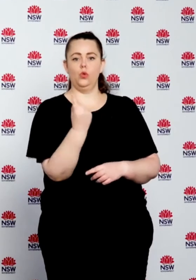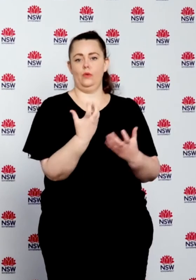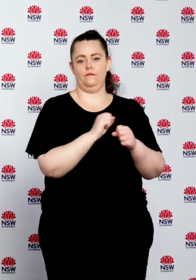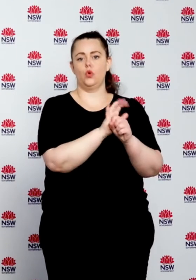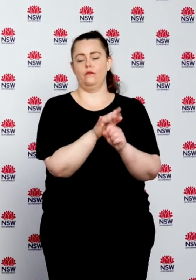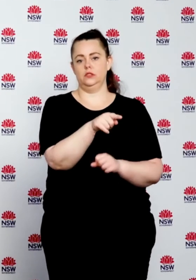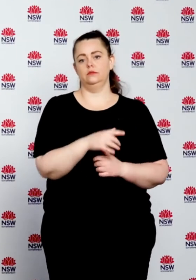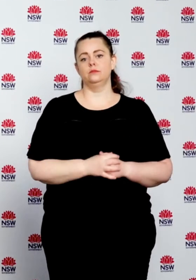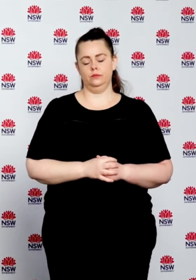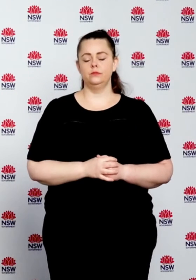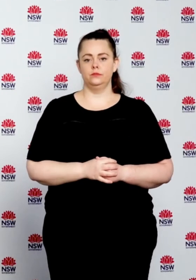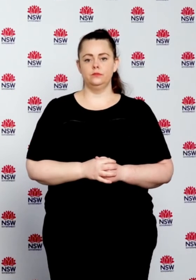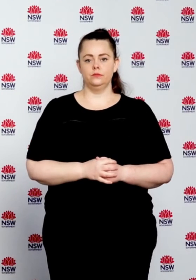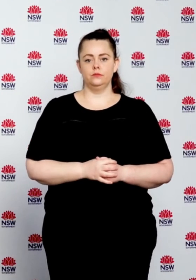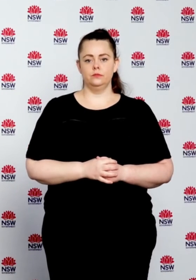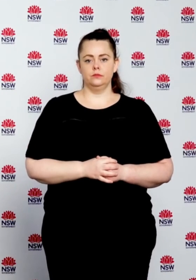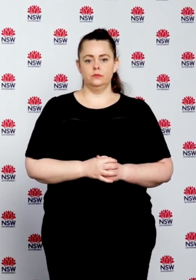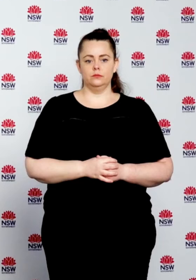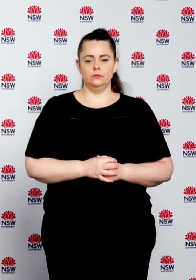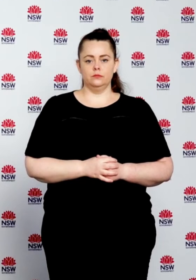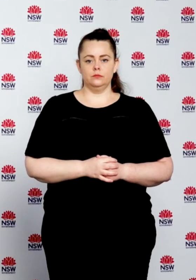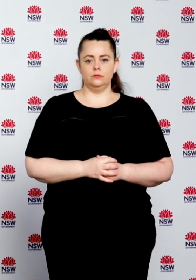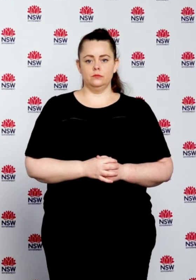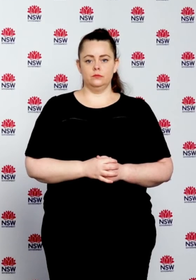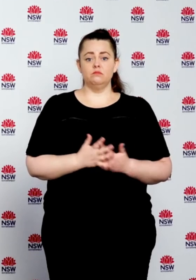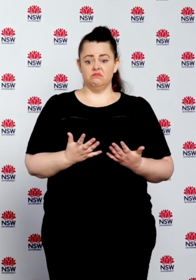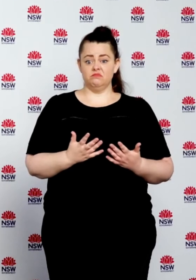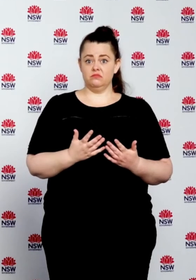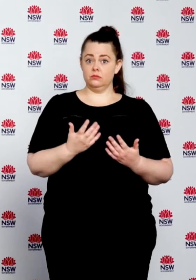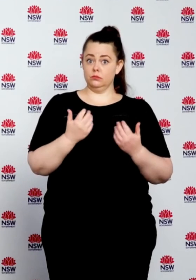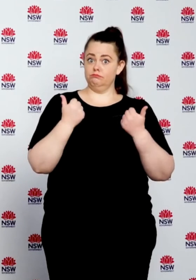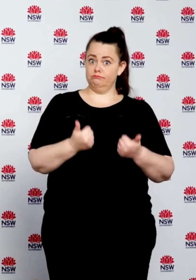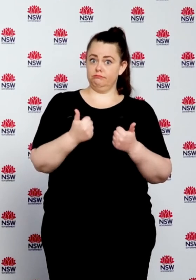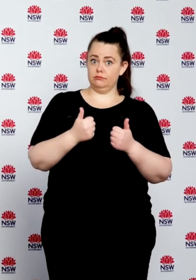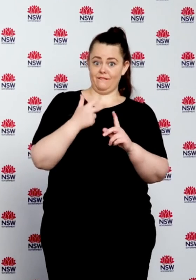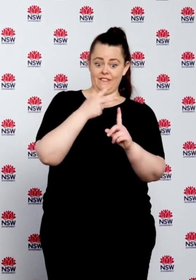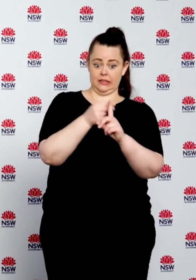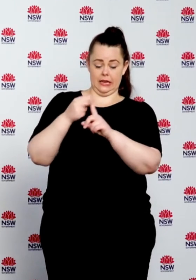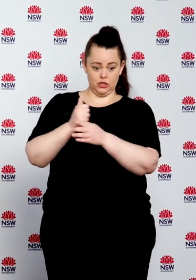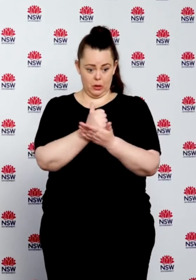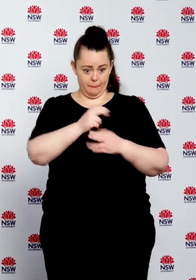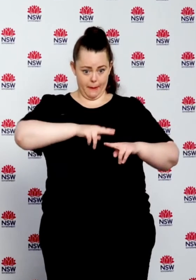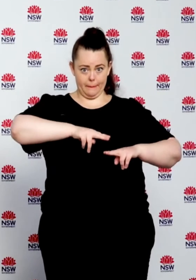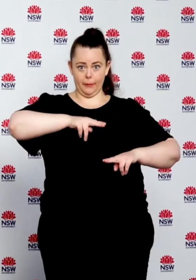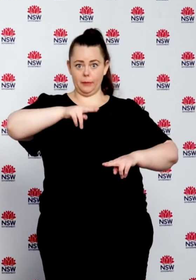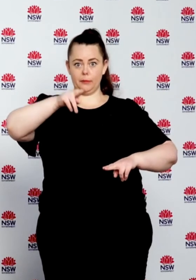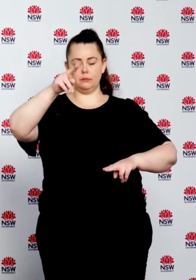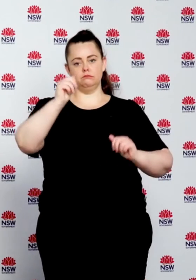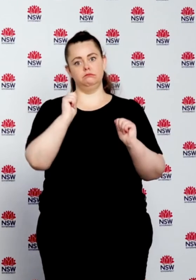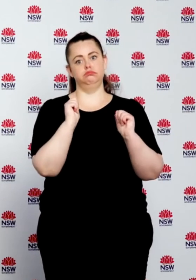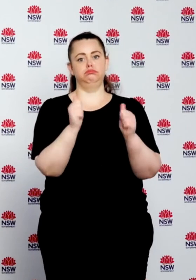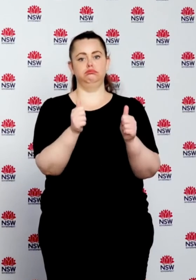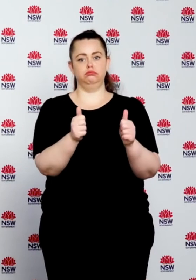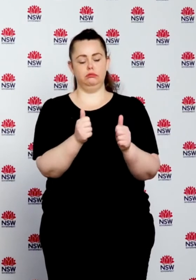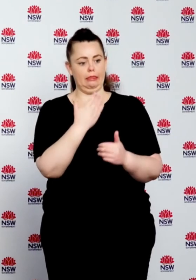So I'd just like to say vaccination rates are increasing. It's really proud how well the community is coming forward for